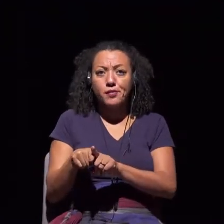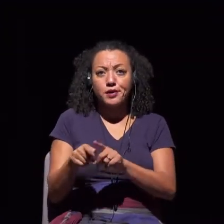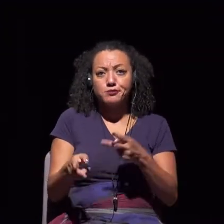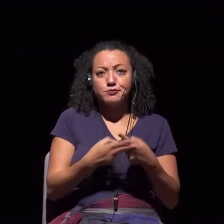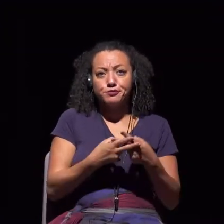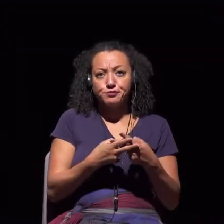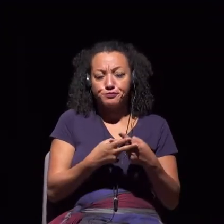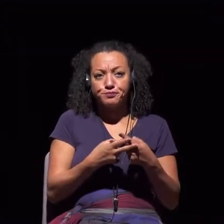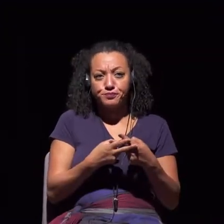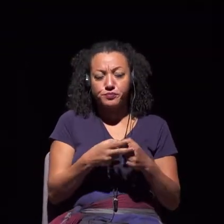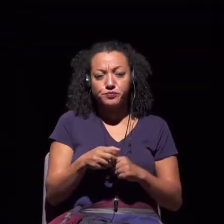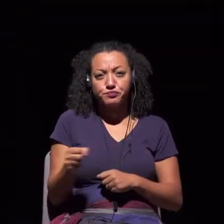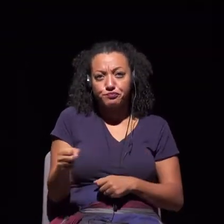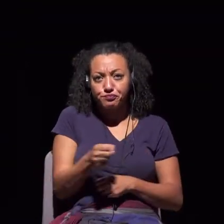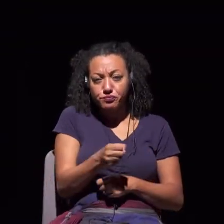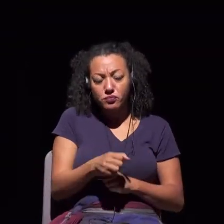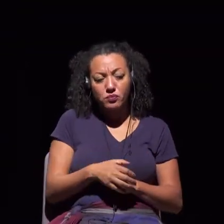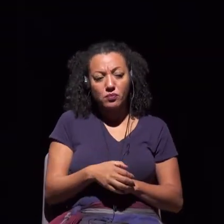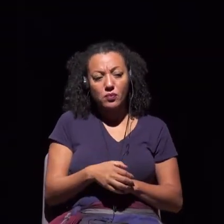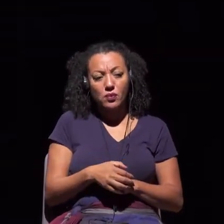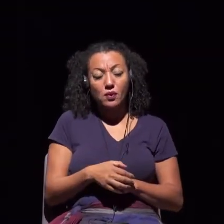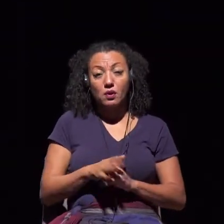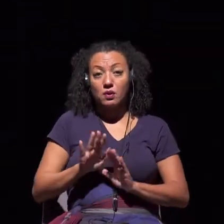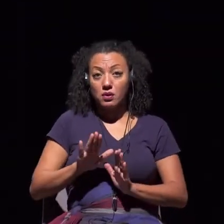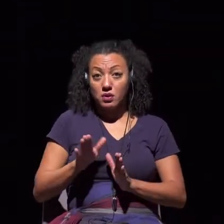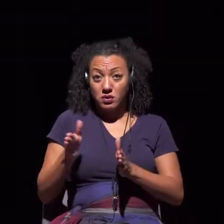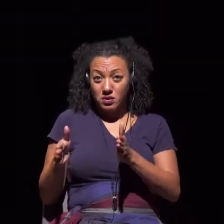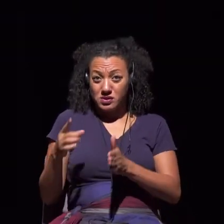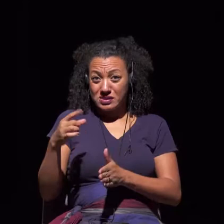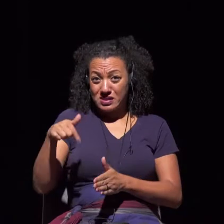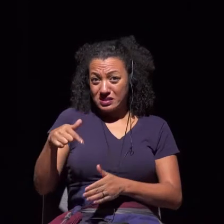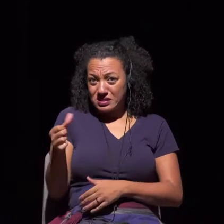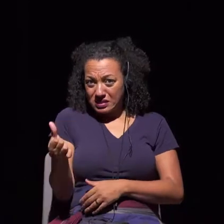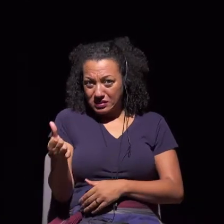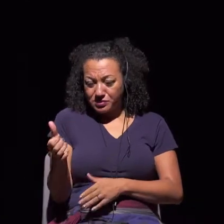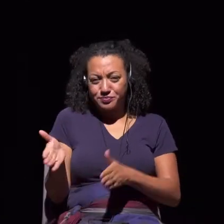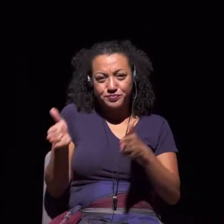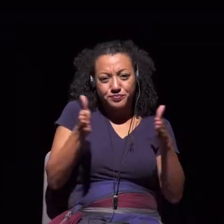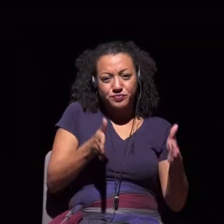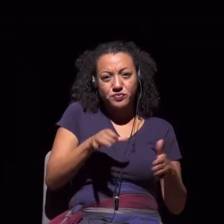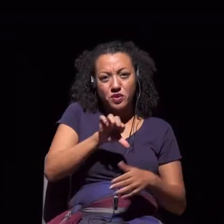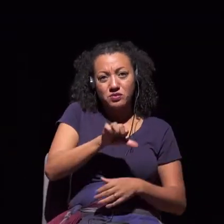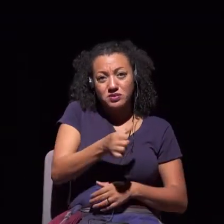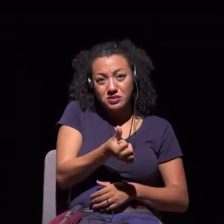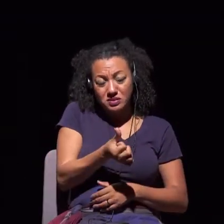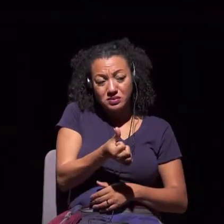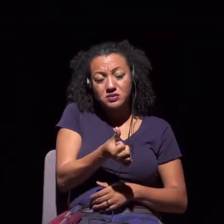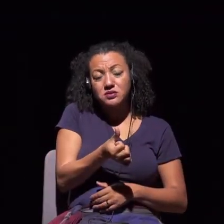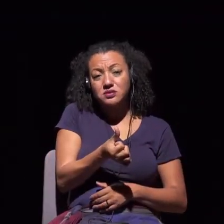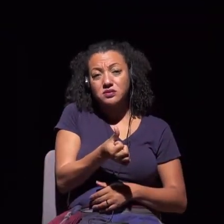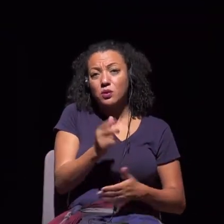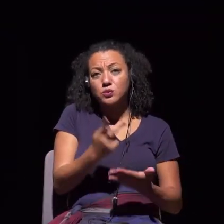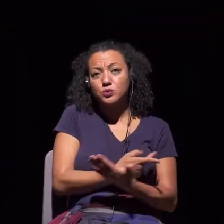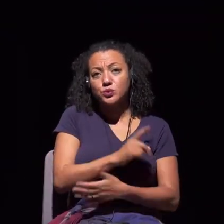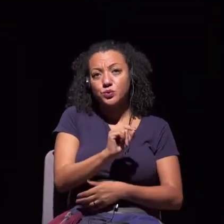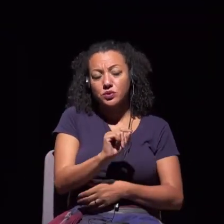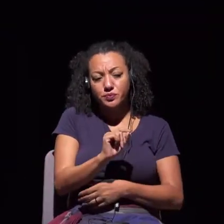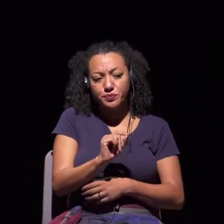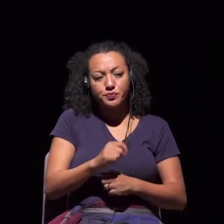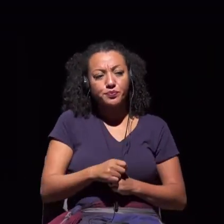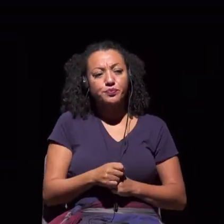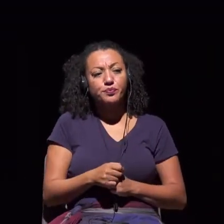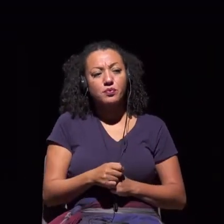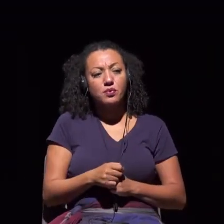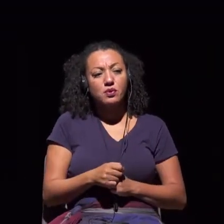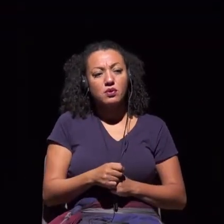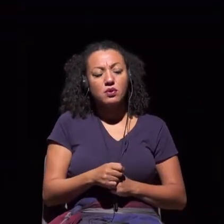was 2 decades since this event had happened. And the question at the table was, you know, how was this history